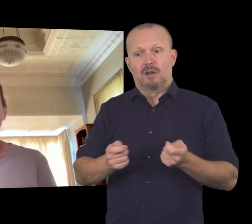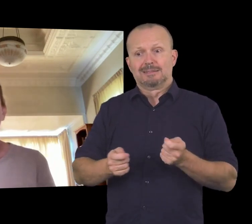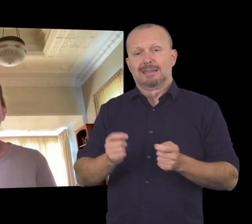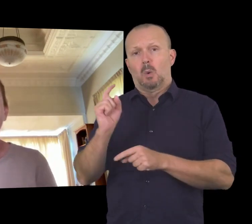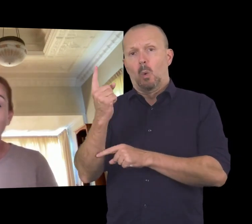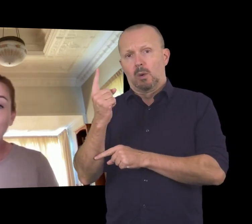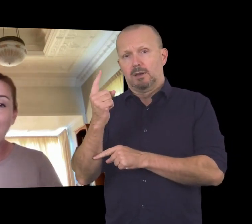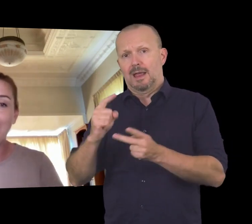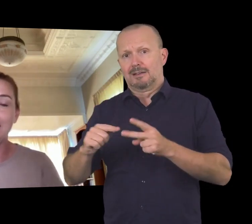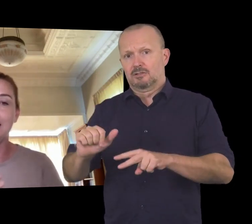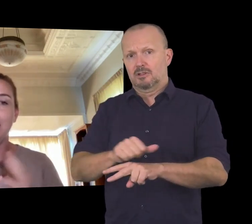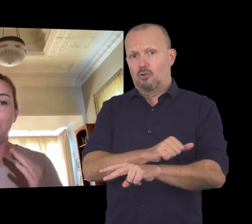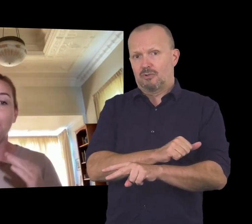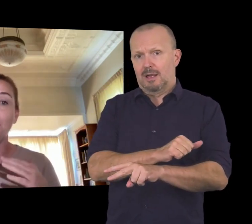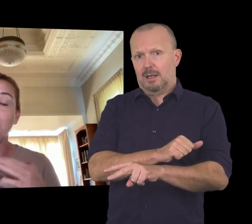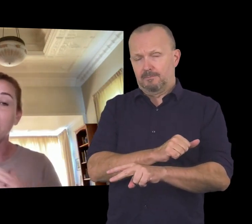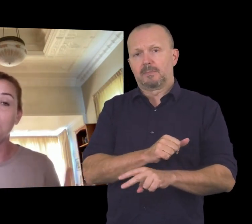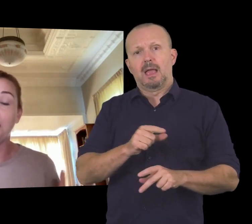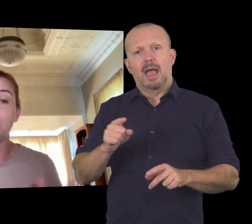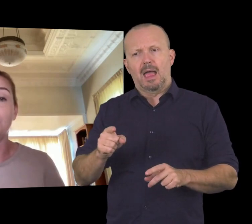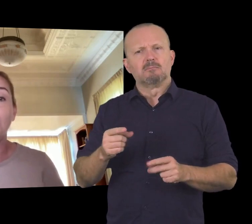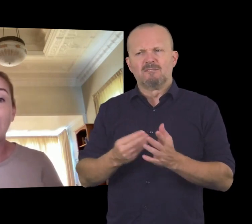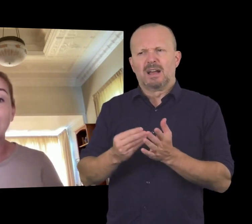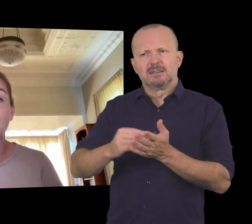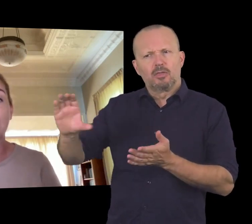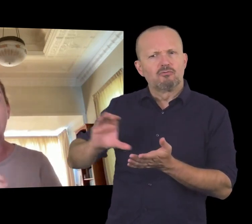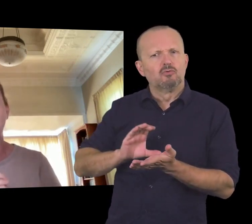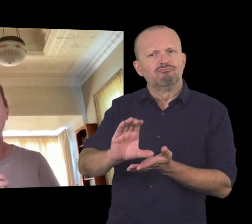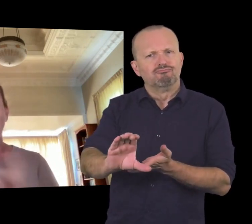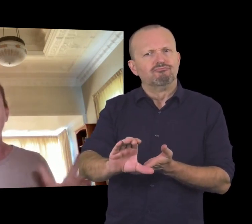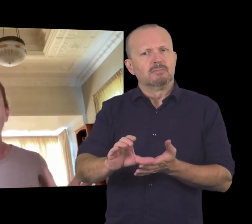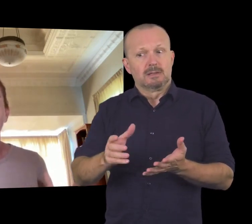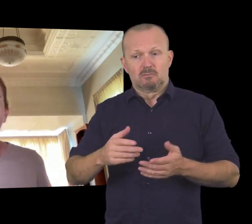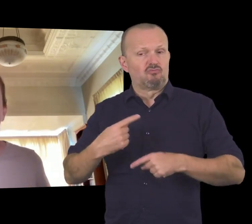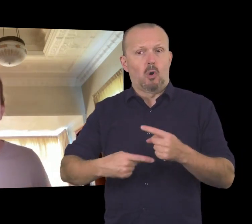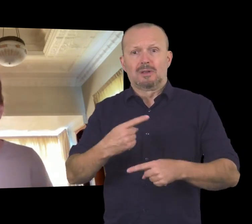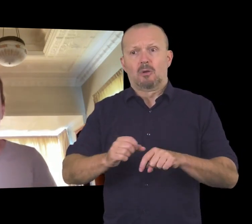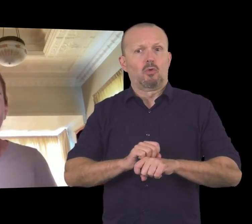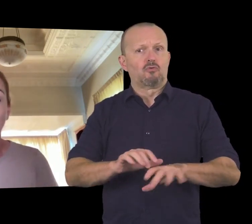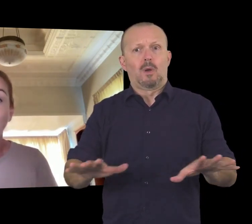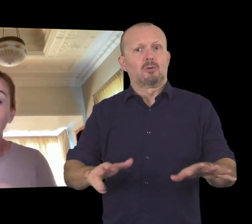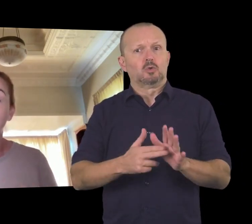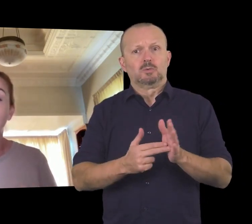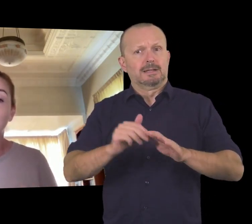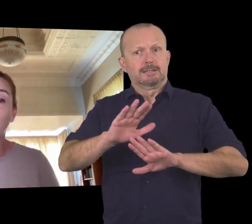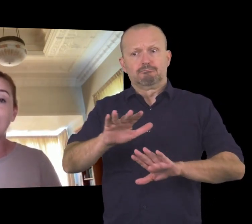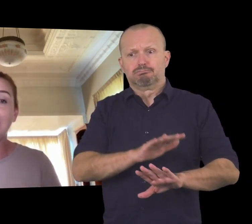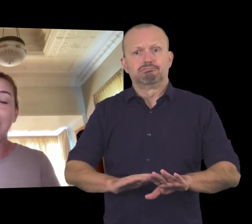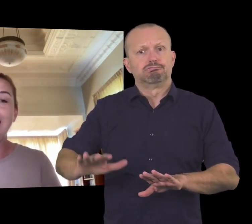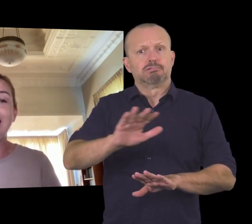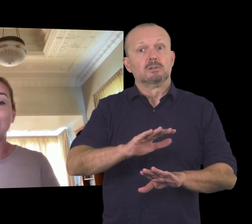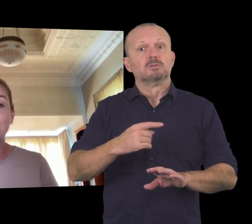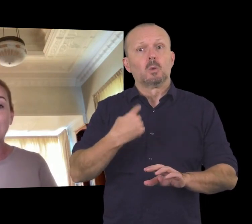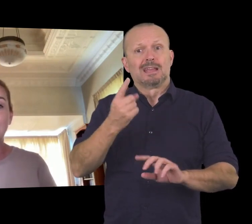runs in Auckland and Tauranga, and is through funding through Manatu Tonga, is actually being rolled out across the country. So we've got new programs that are